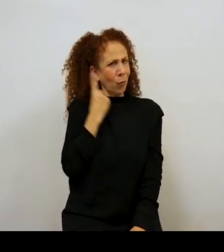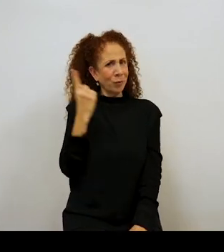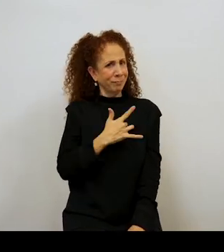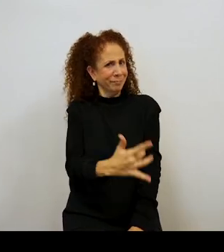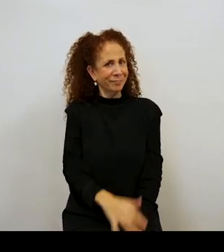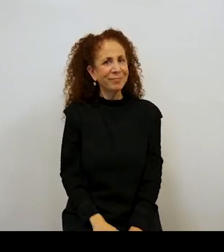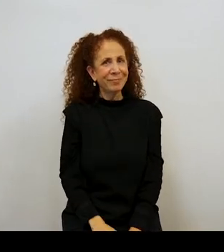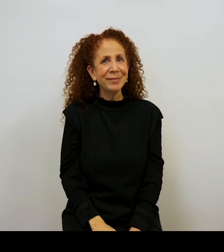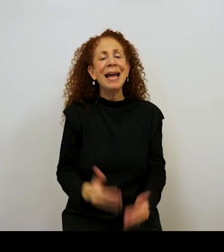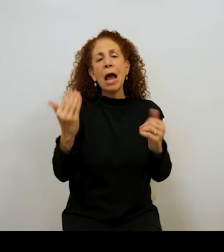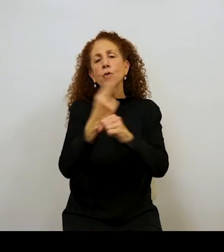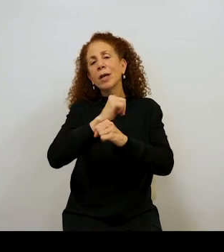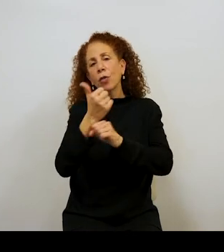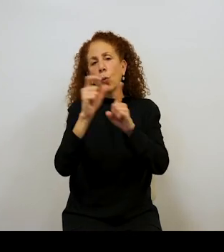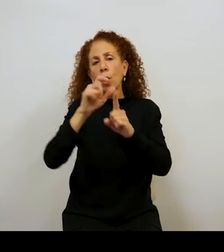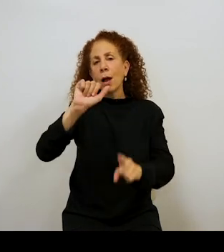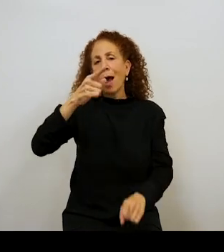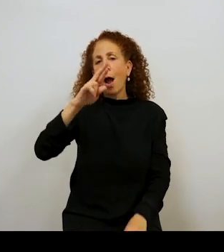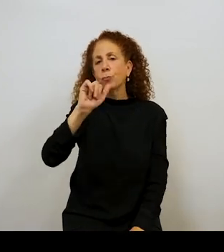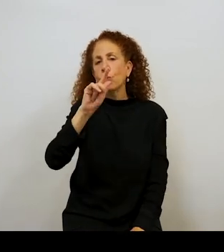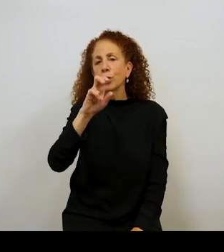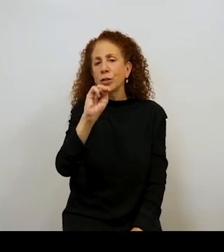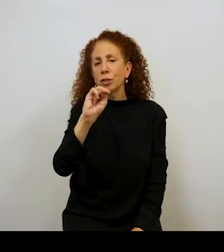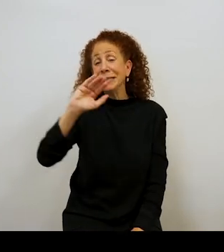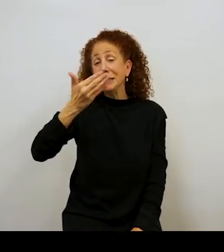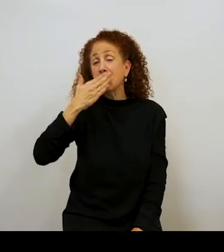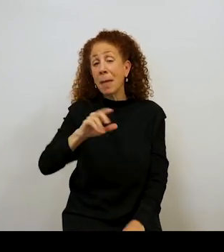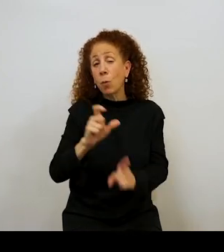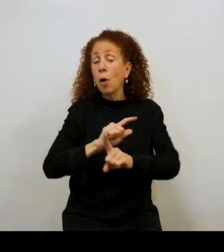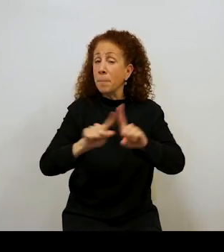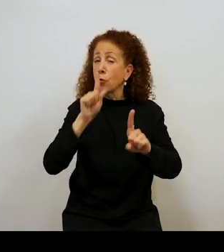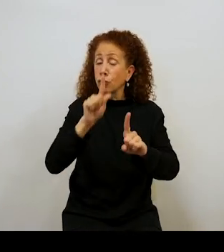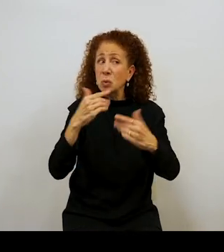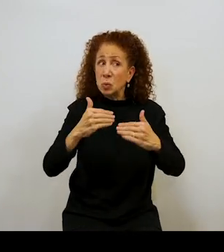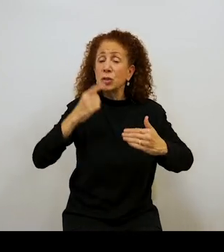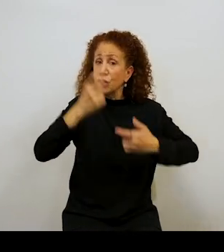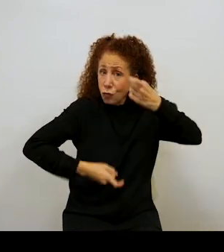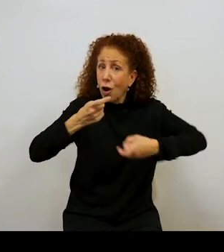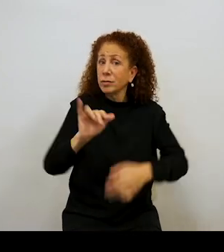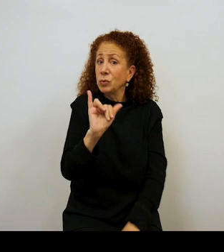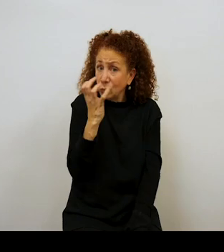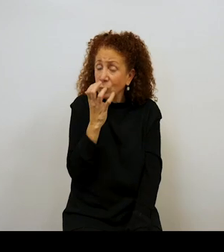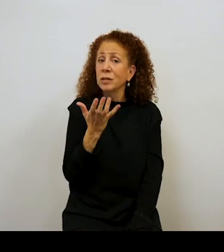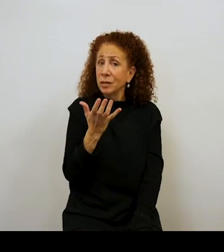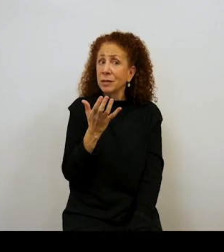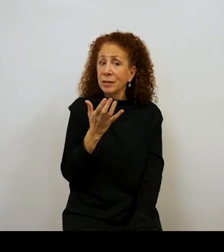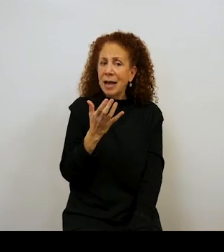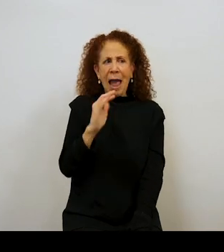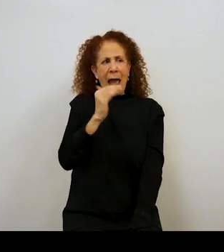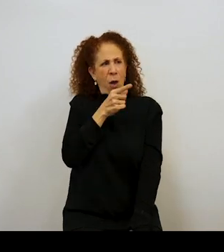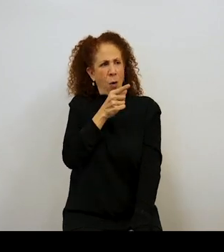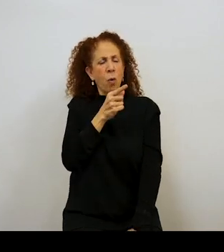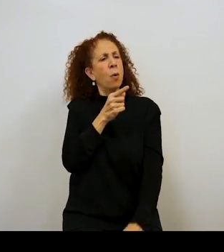I mean, now we use appropriation as a bad word, but actually there is a generosity as well, in the sense of, how can I adapt